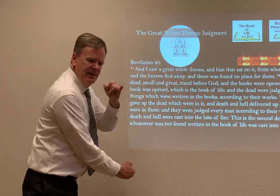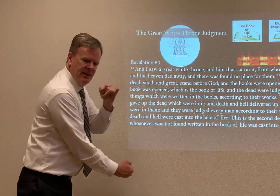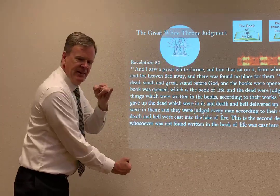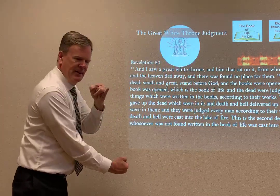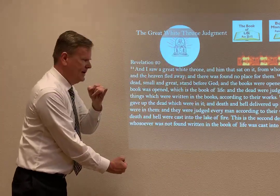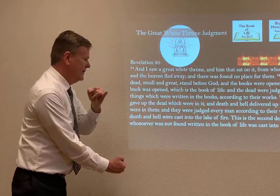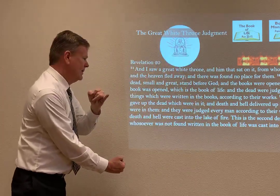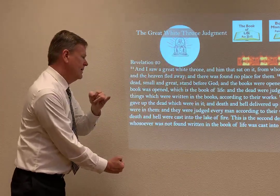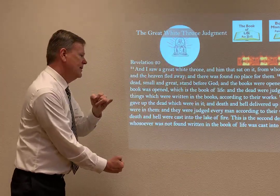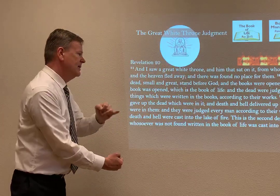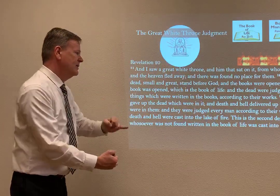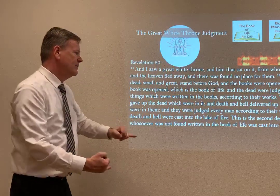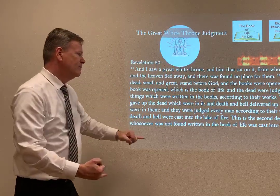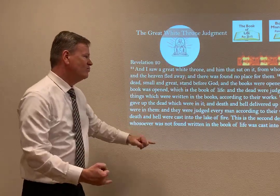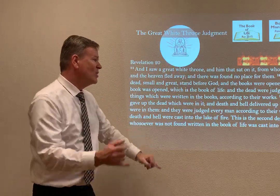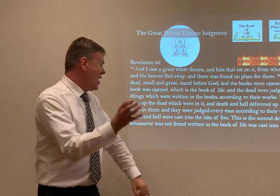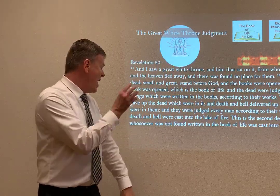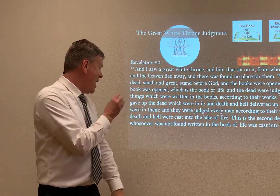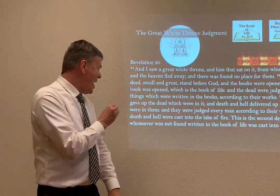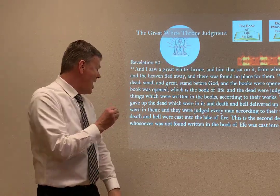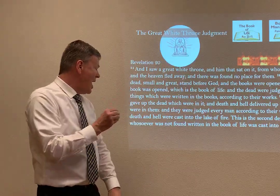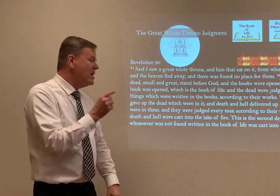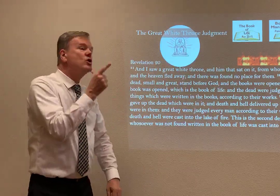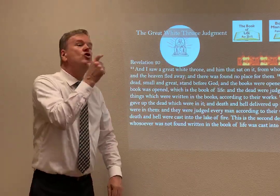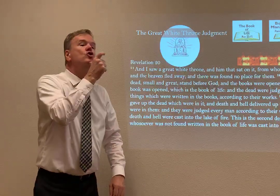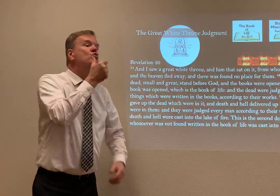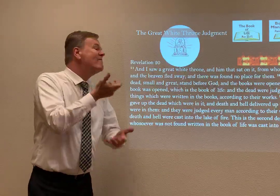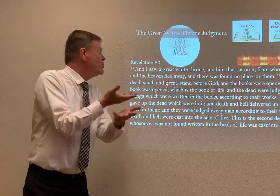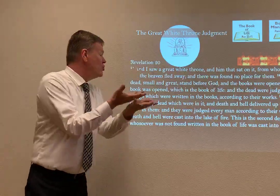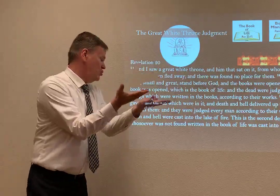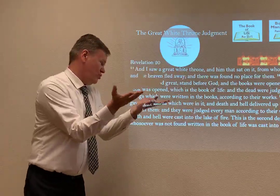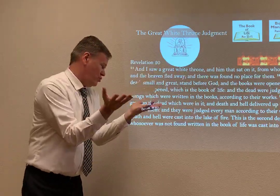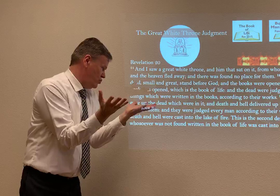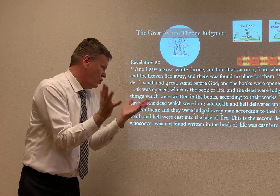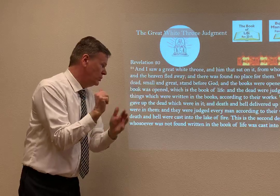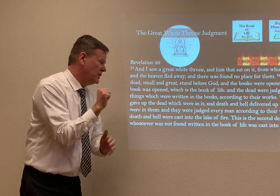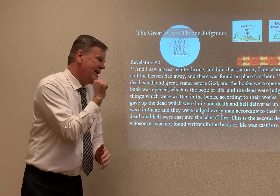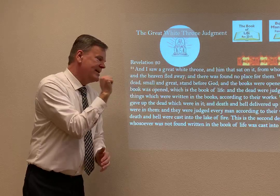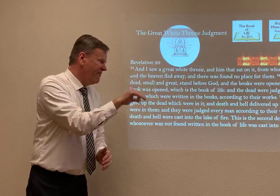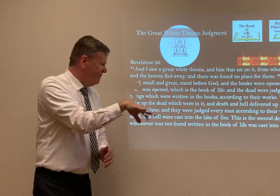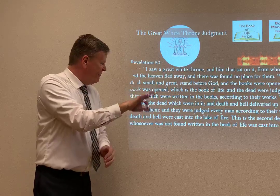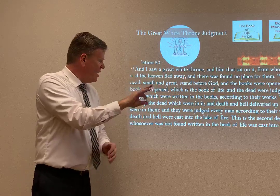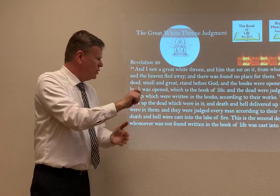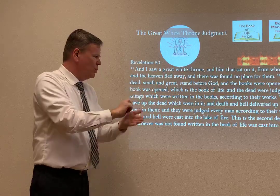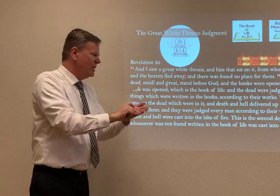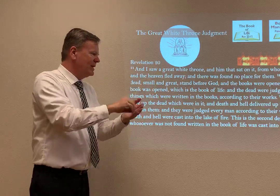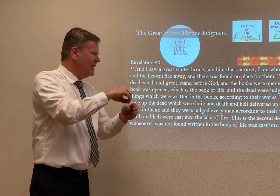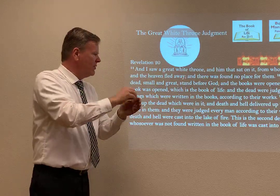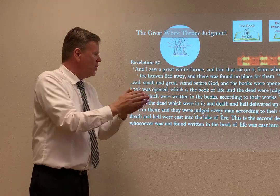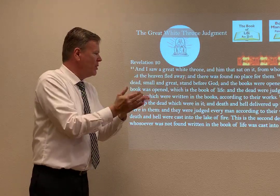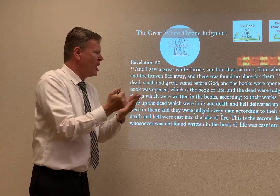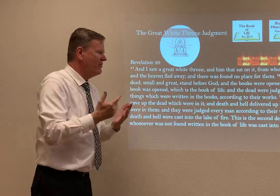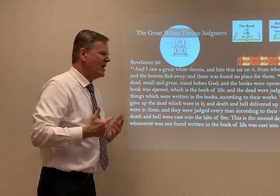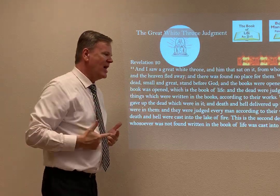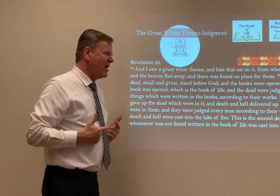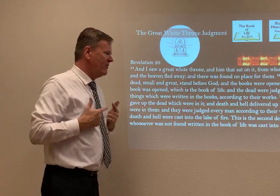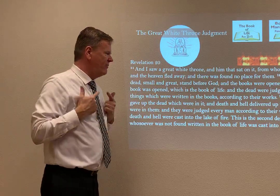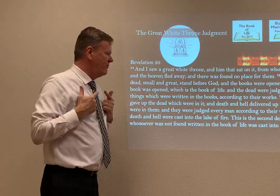And then the last verse of scripture here, verse 15, and whosoever was not found written in the book of